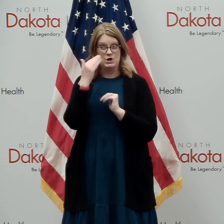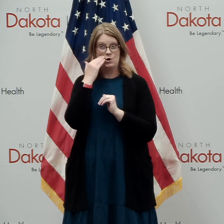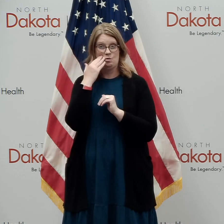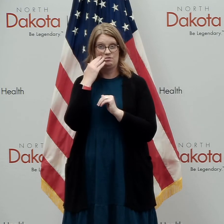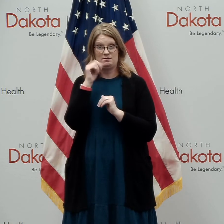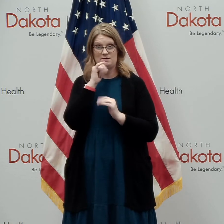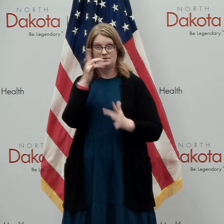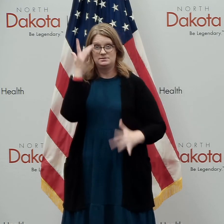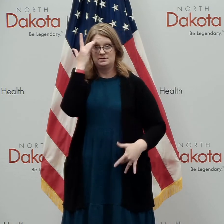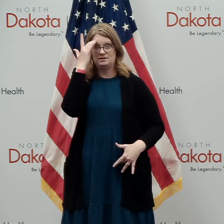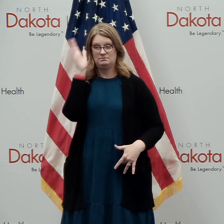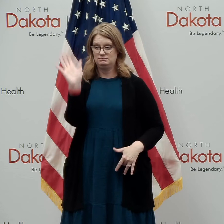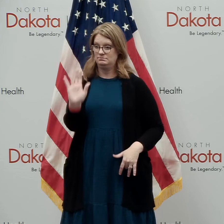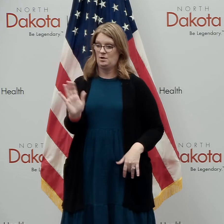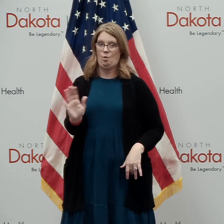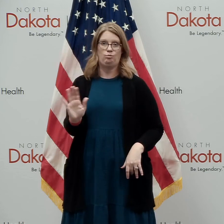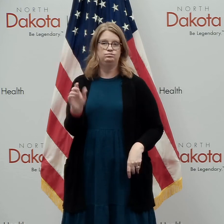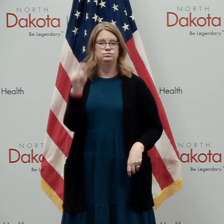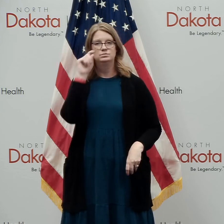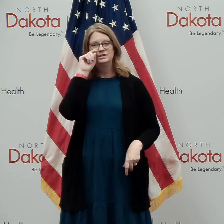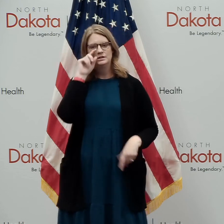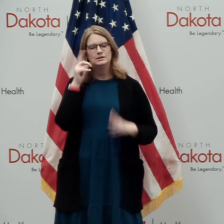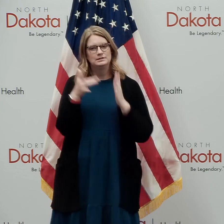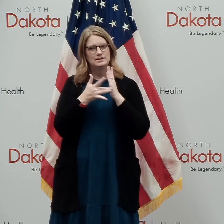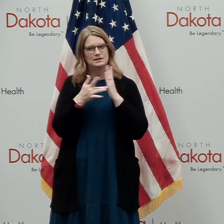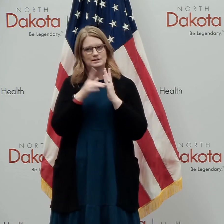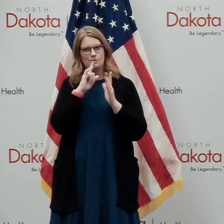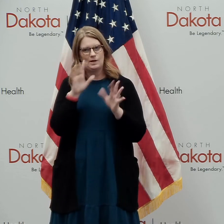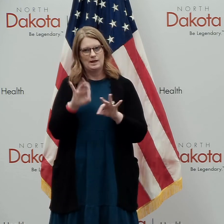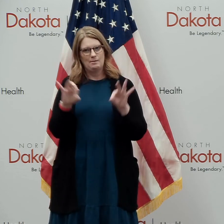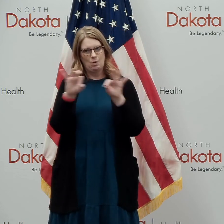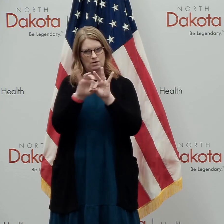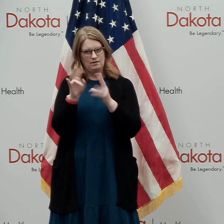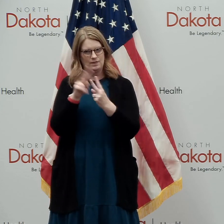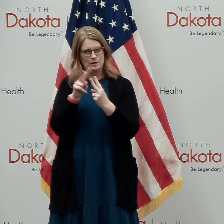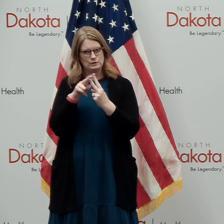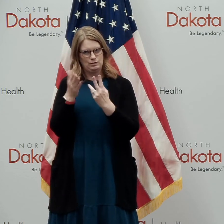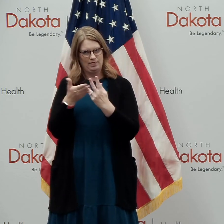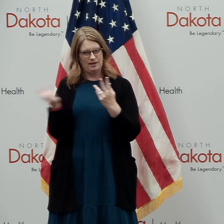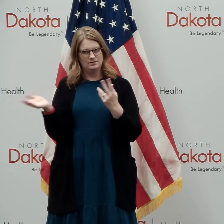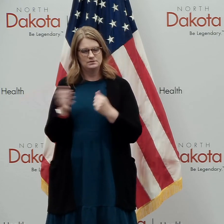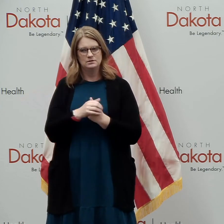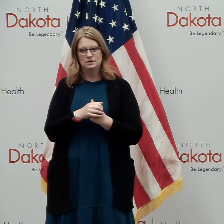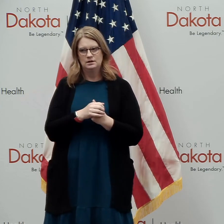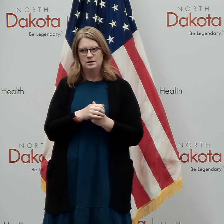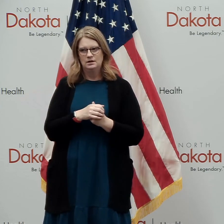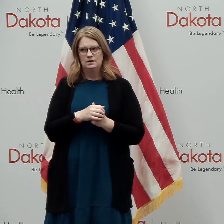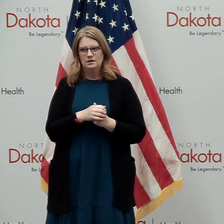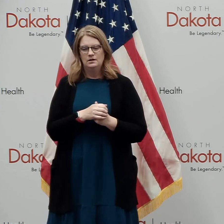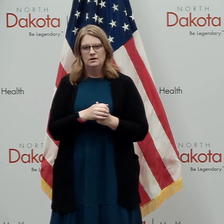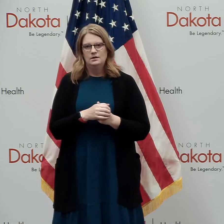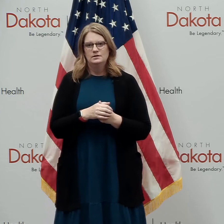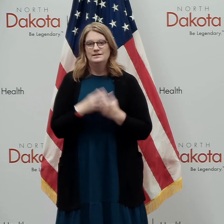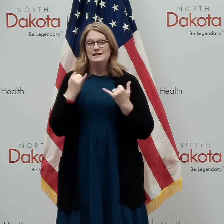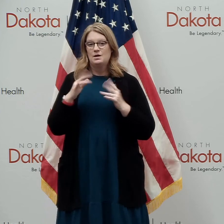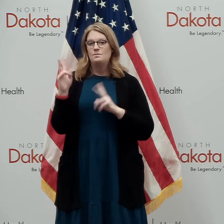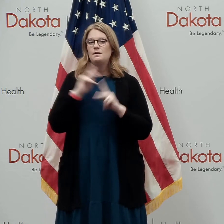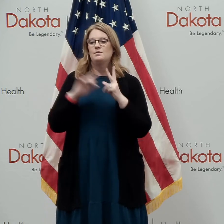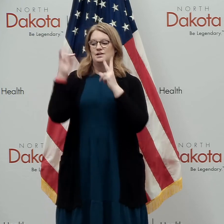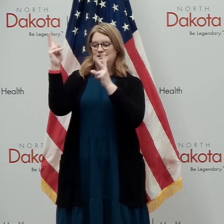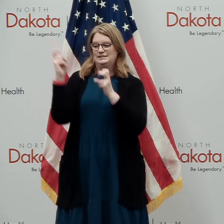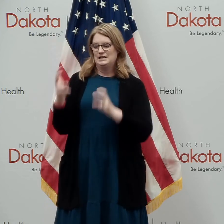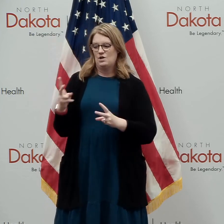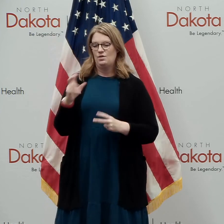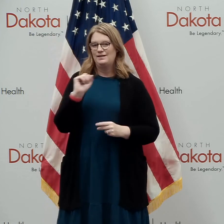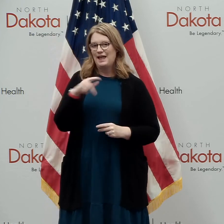contact tracing, technology can really be an aid there, those two things. But in the meantime, while people are downloading the app, we'll